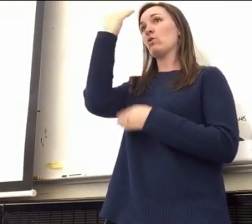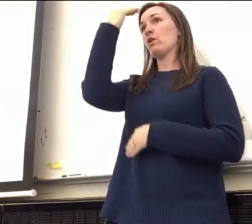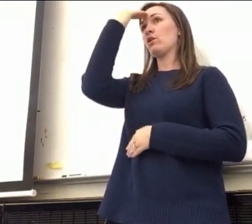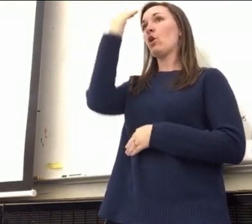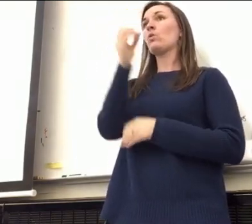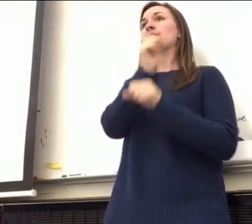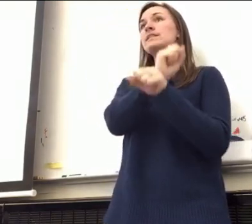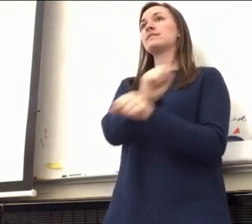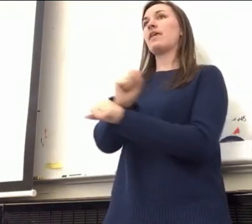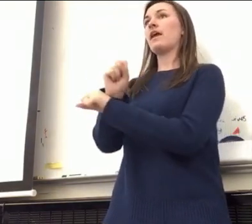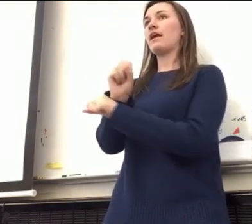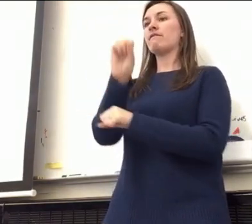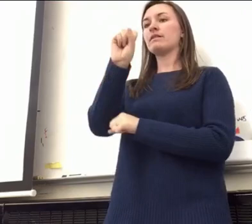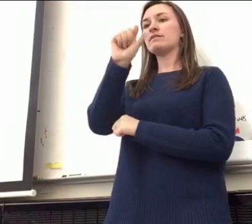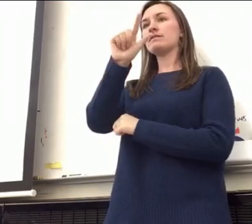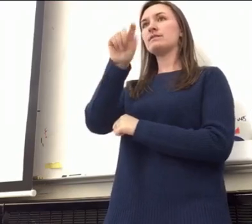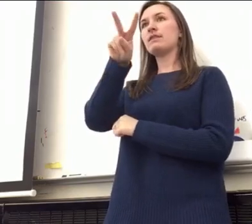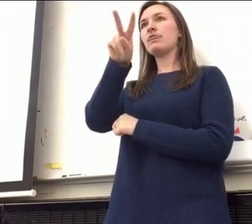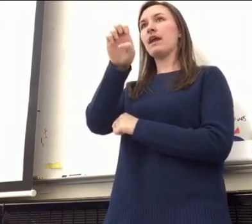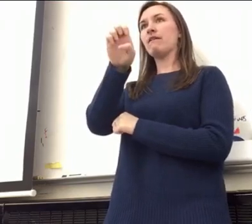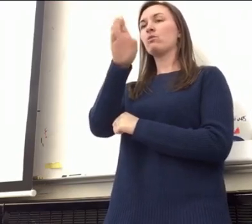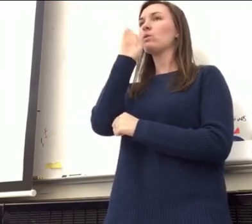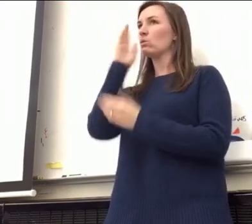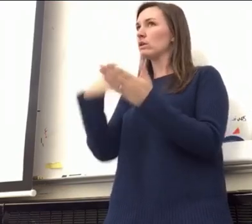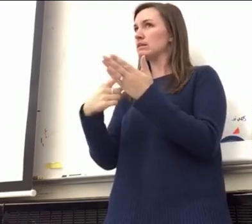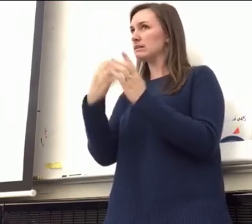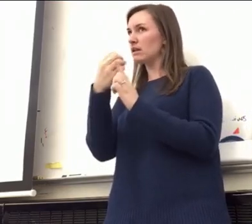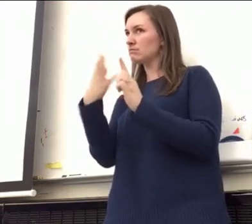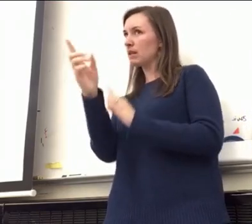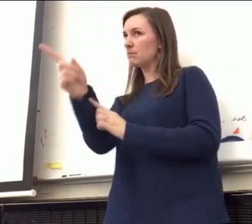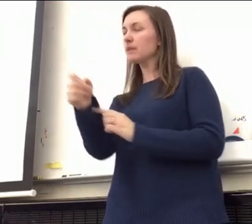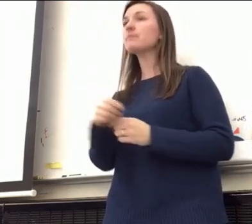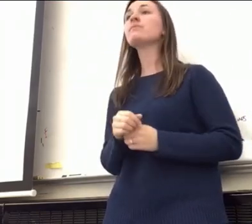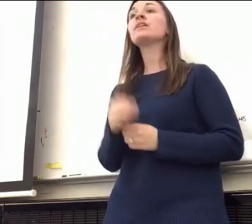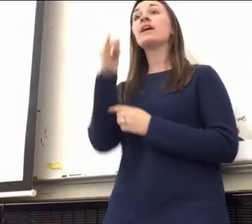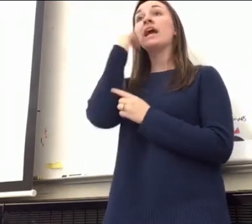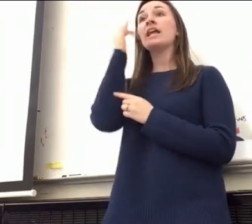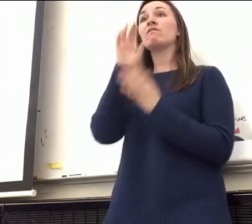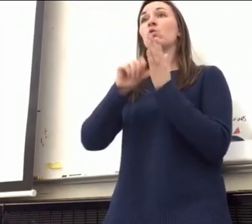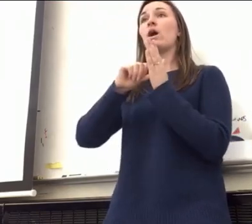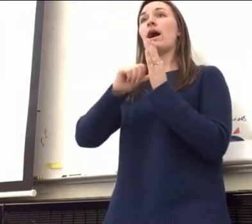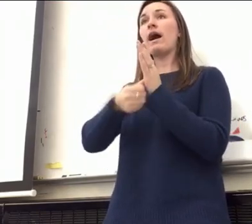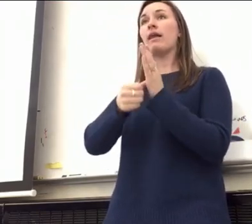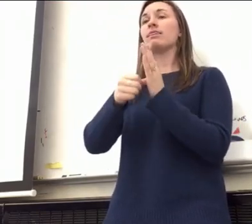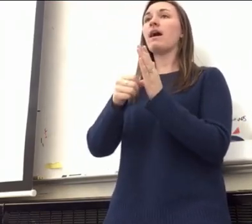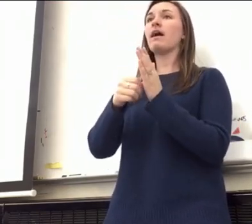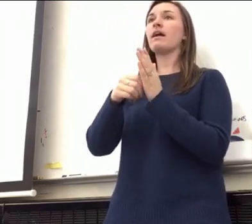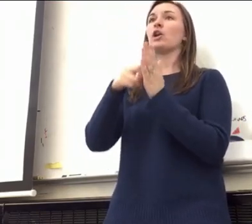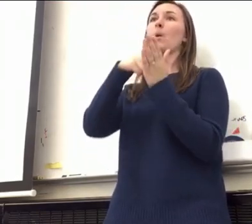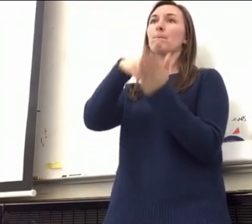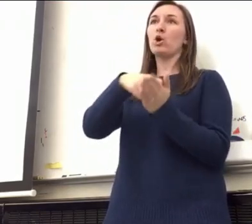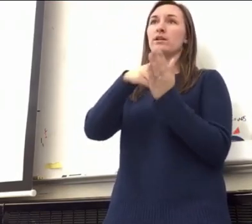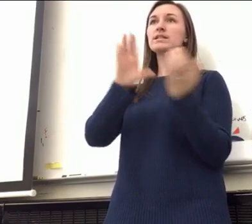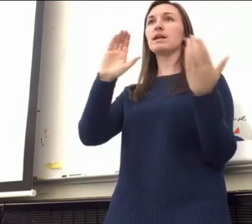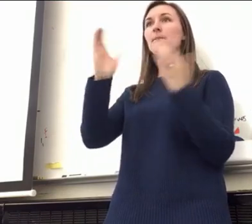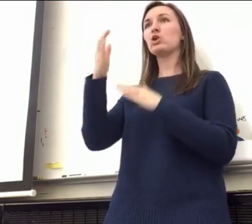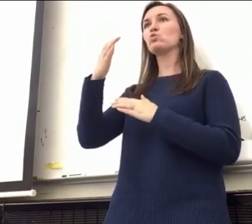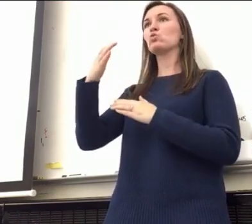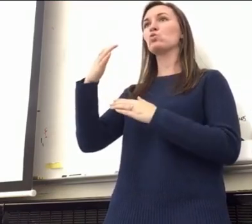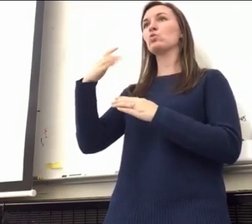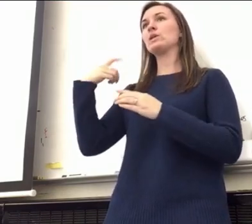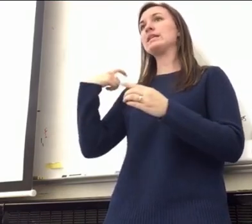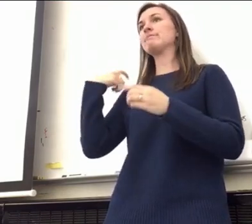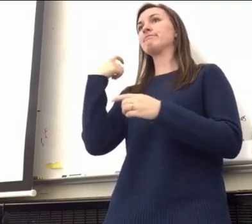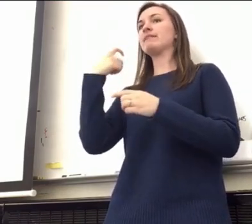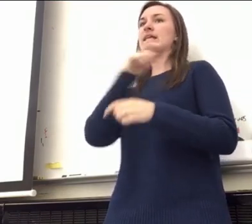highlight slave. We'll talk about that in a moment. And if you will highlight Protestant versus Spanish Catholics, we'll